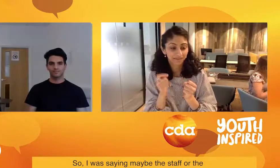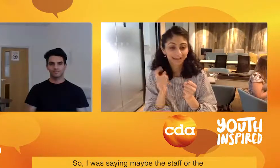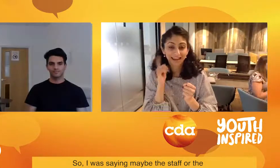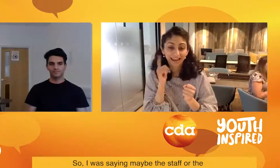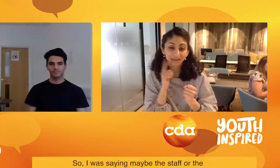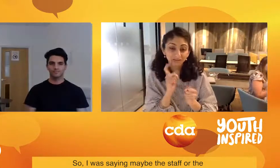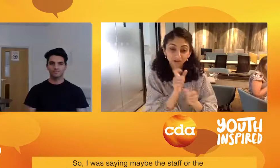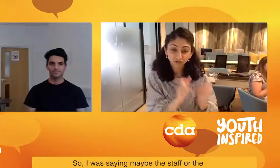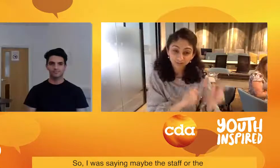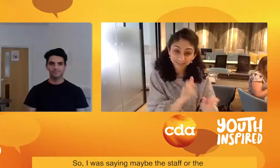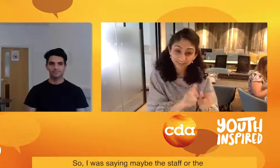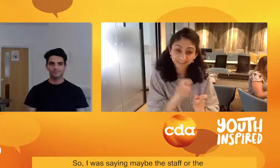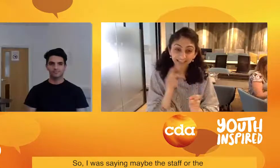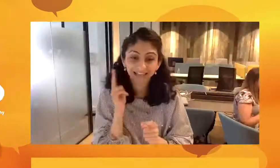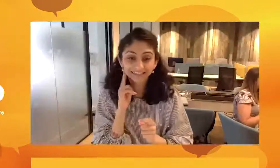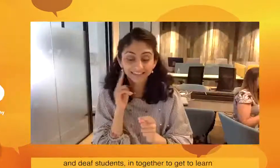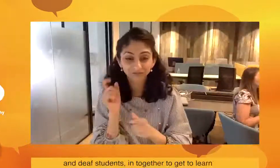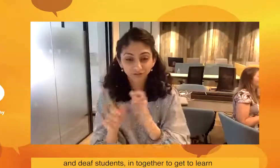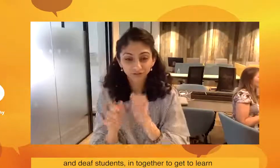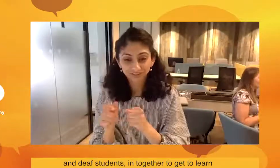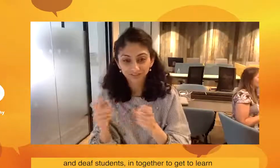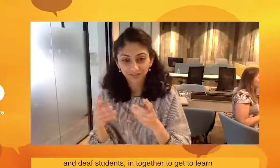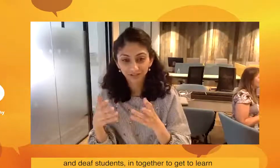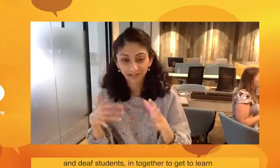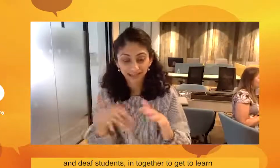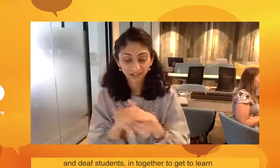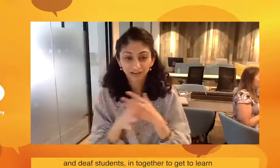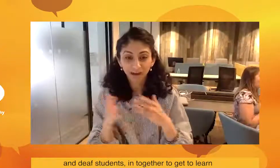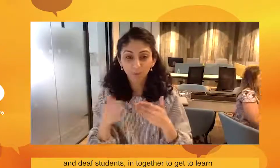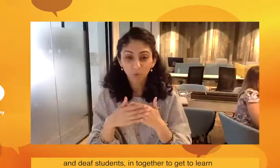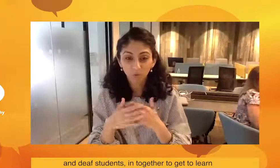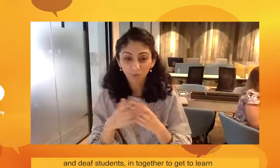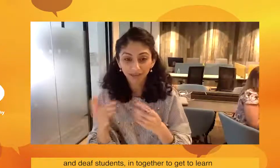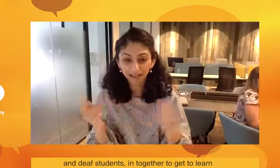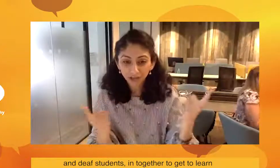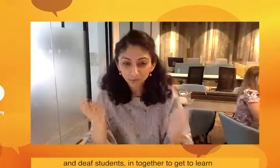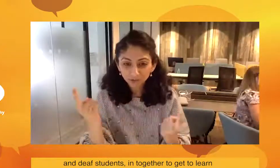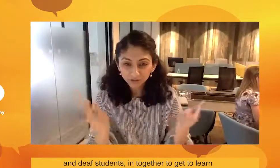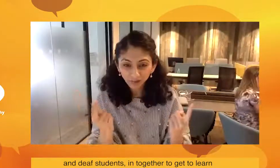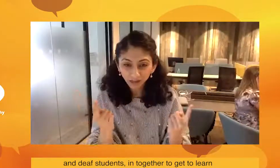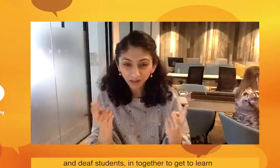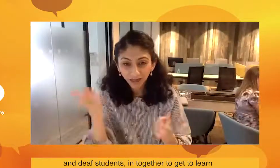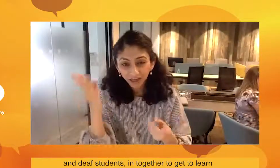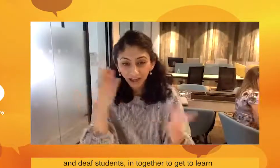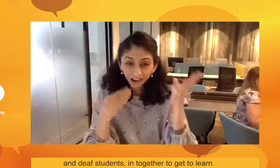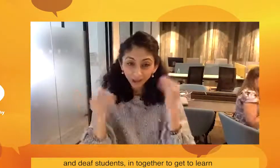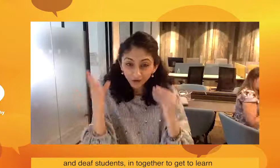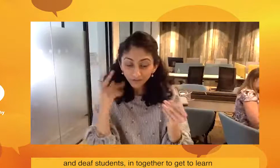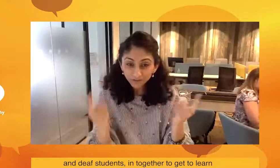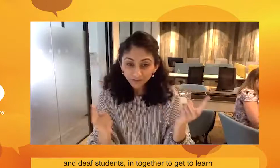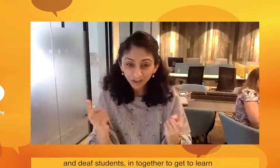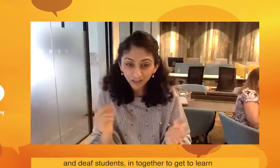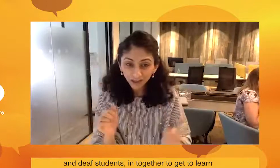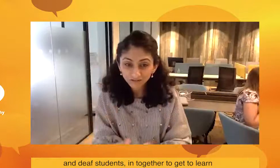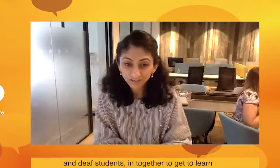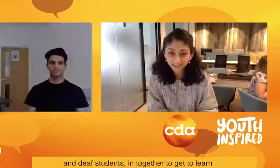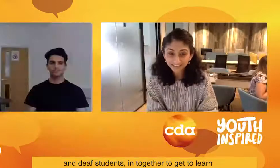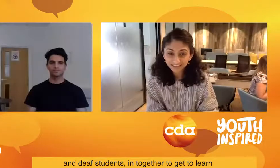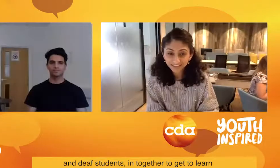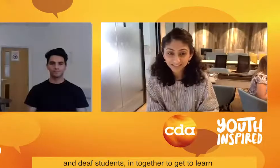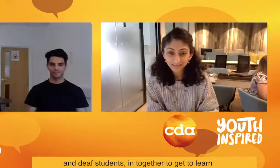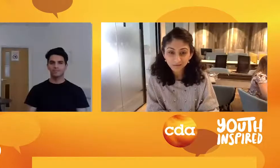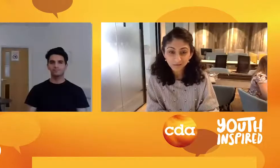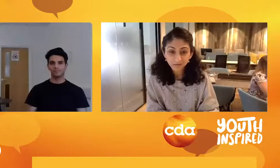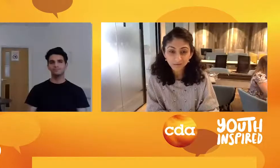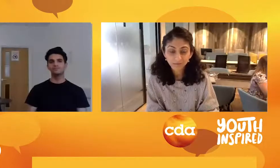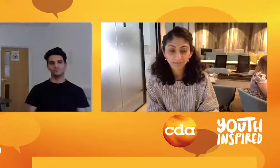workshops with hearing students and deaf students in together to learn more about each other. Do you think